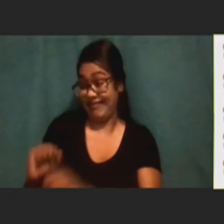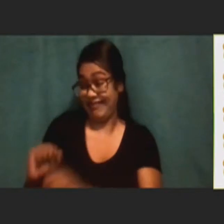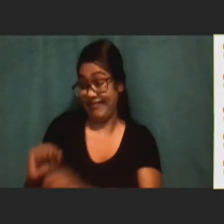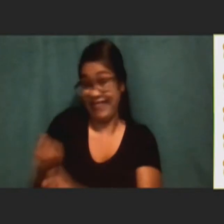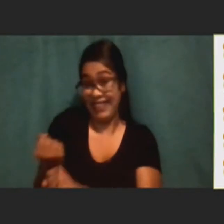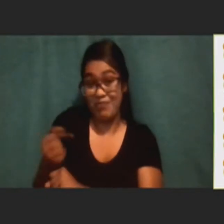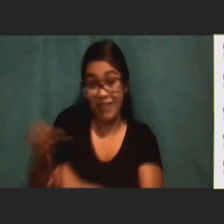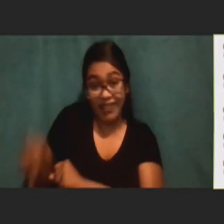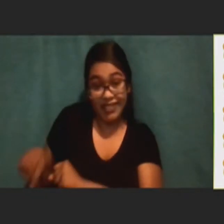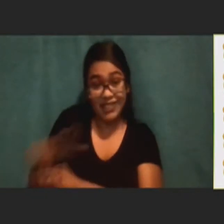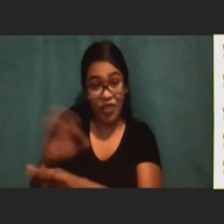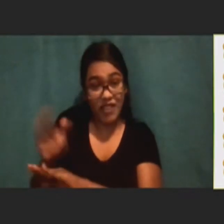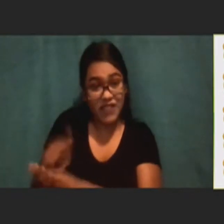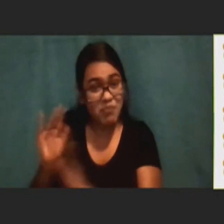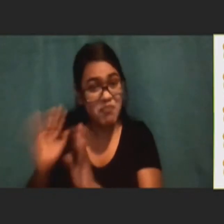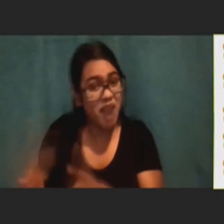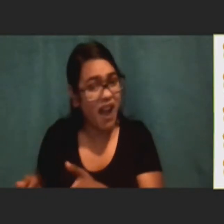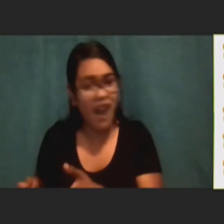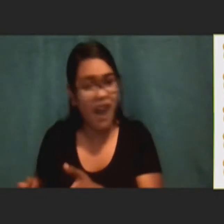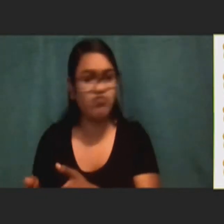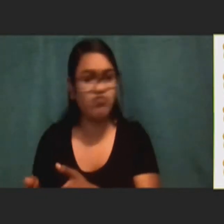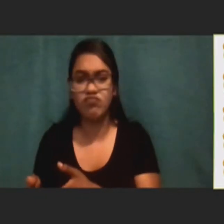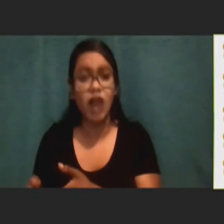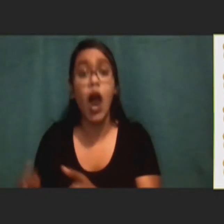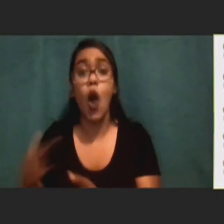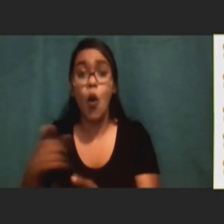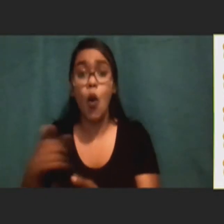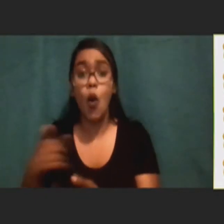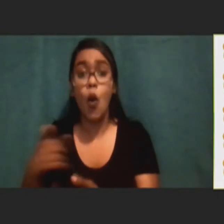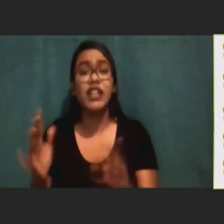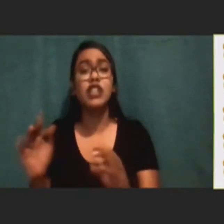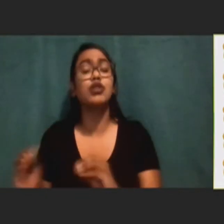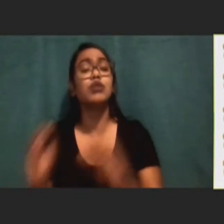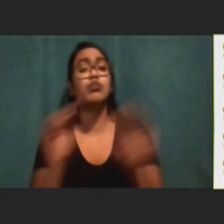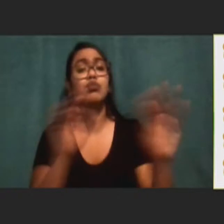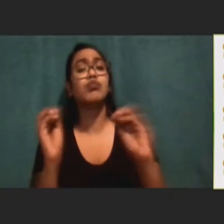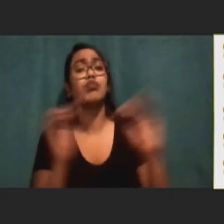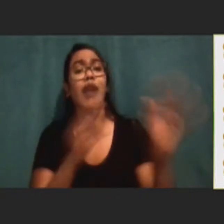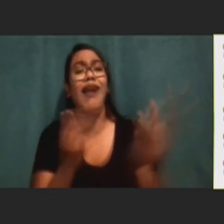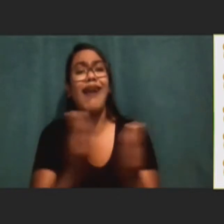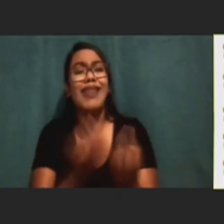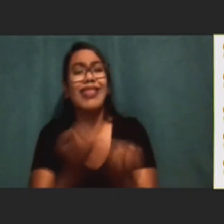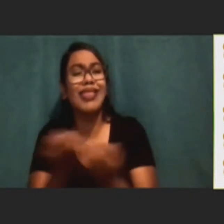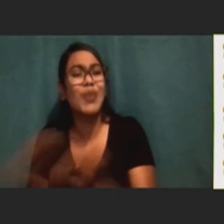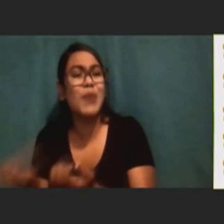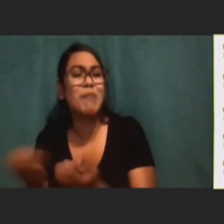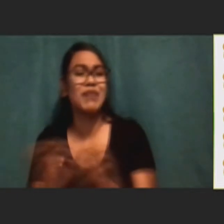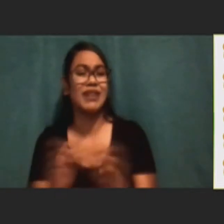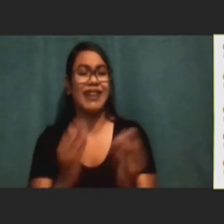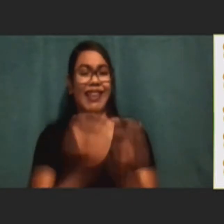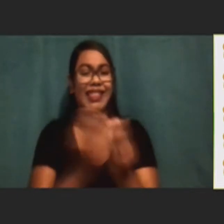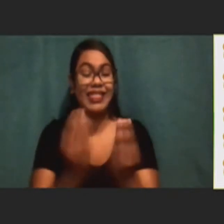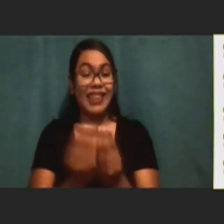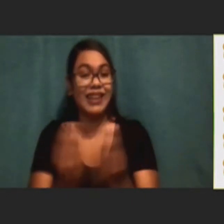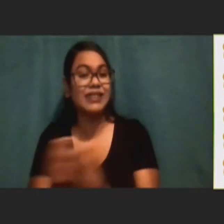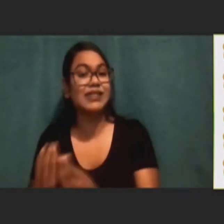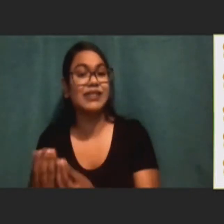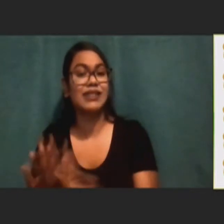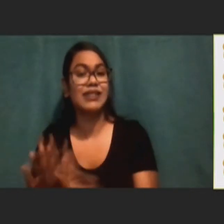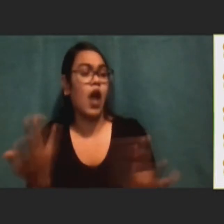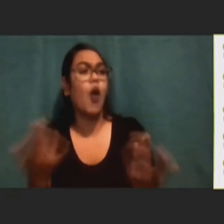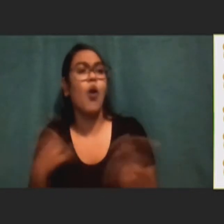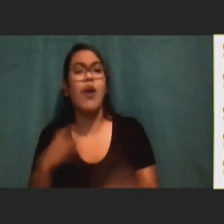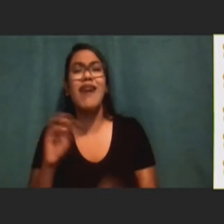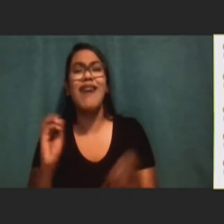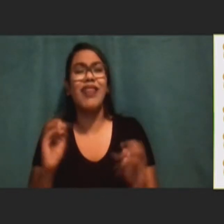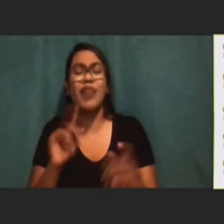the citizens of those countries. So if you stop them, then nothing will happen. But we